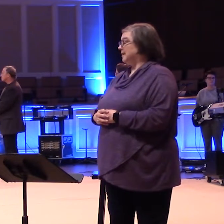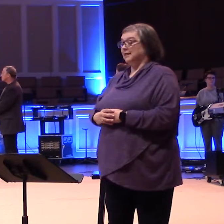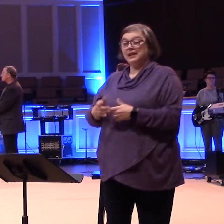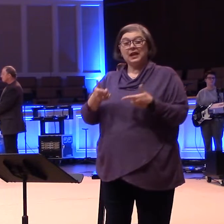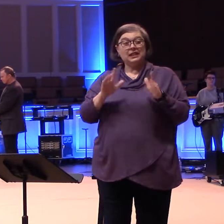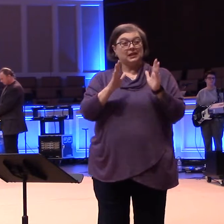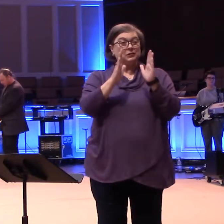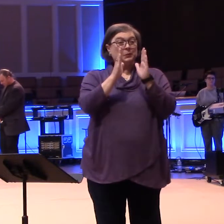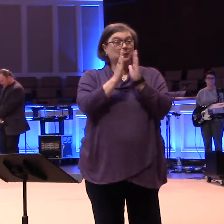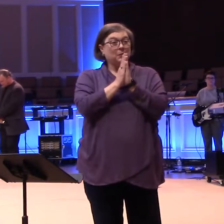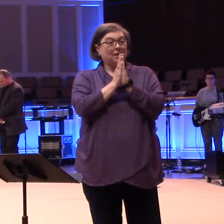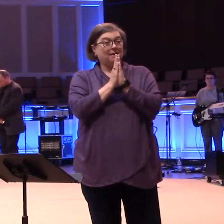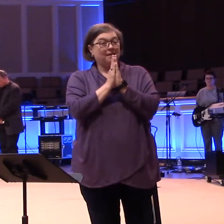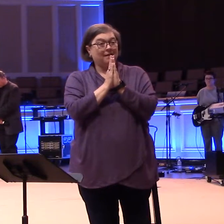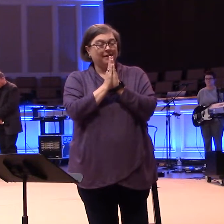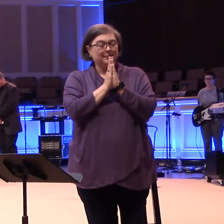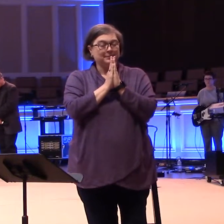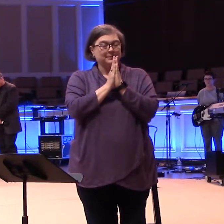Let's pray this morning.